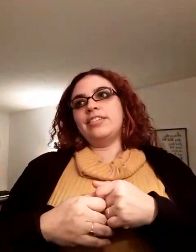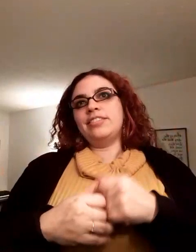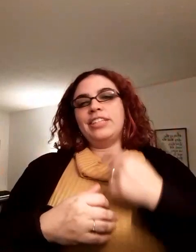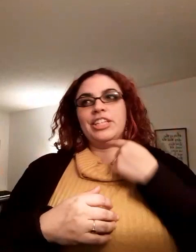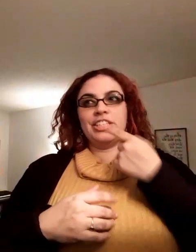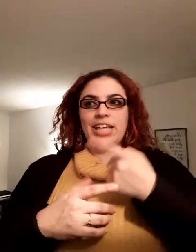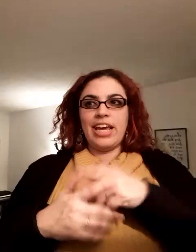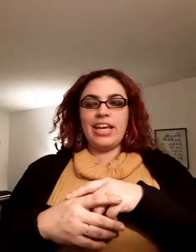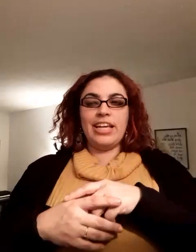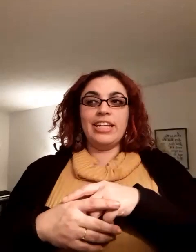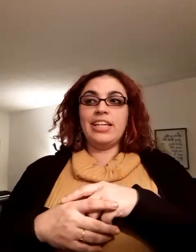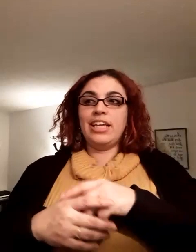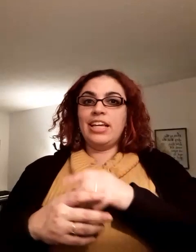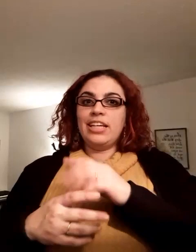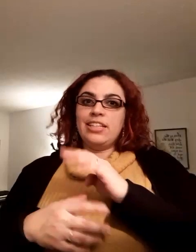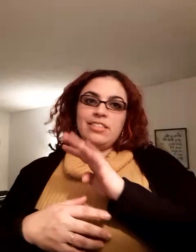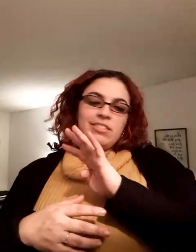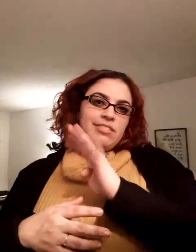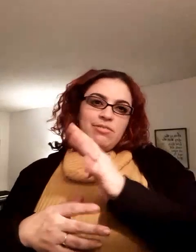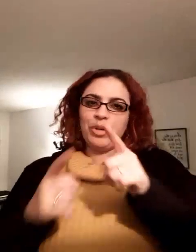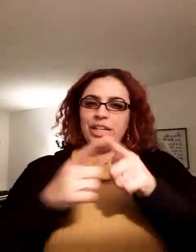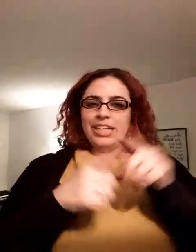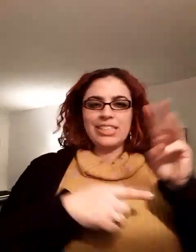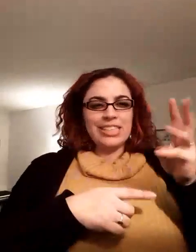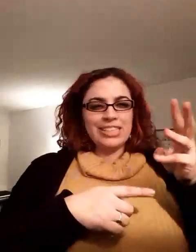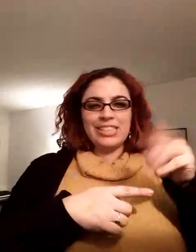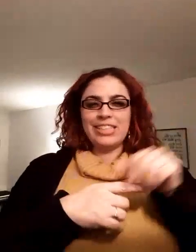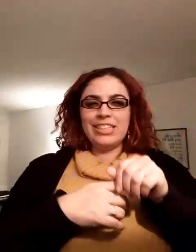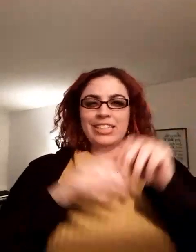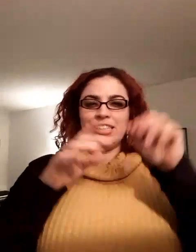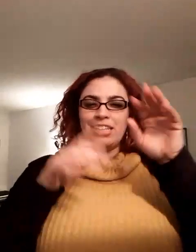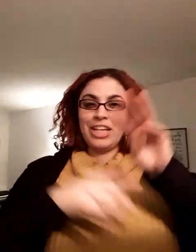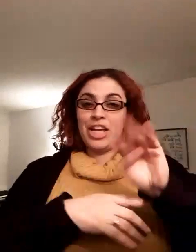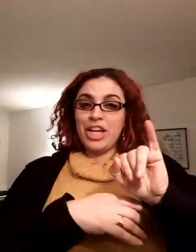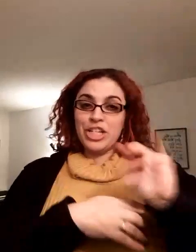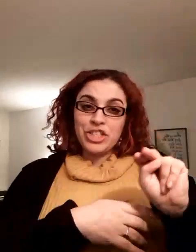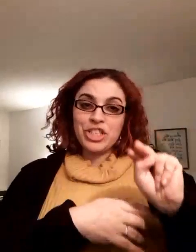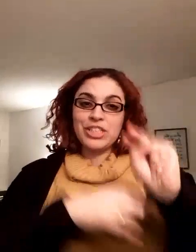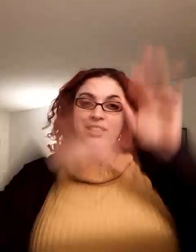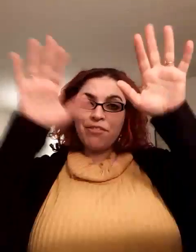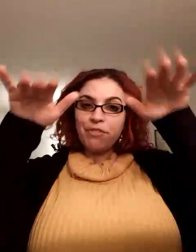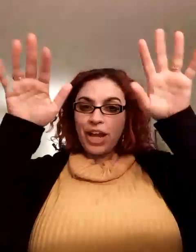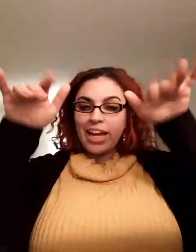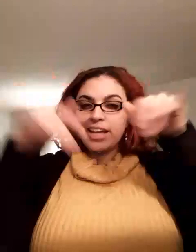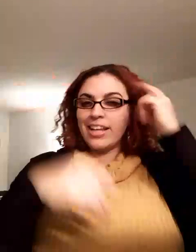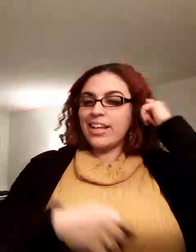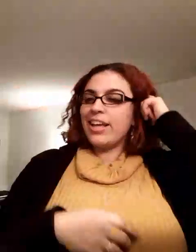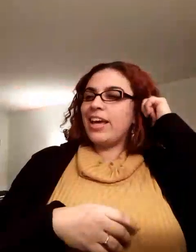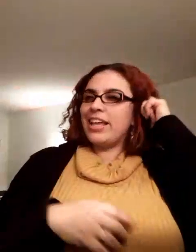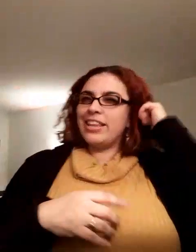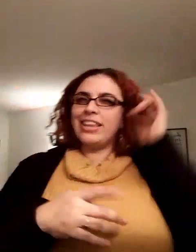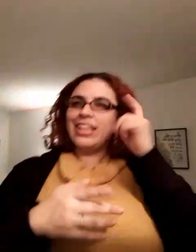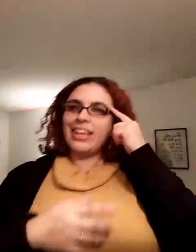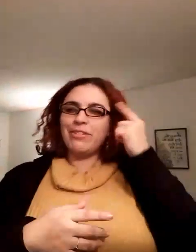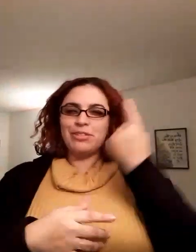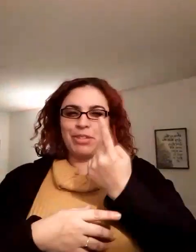He could say 40 to 60 inches of rain. I think that was one of